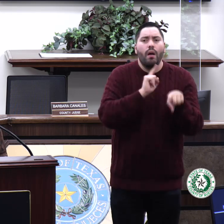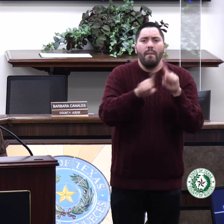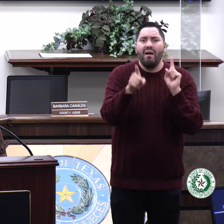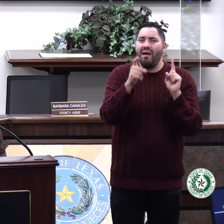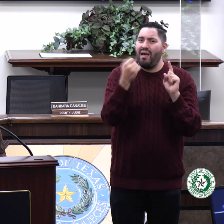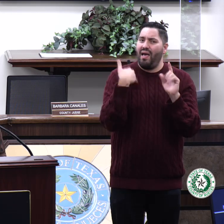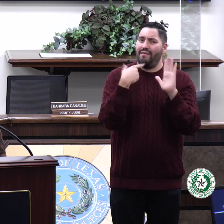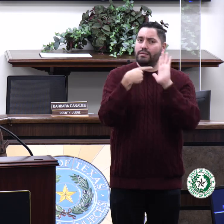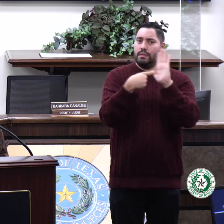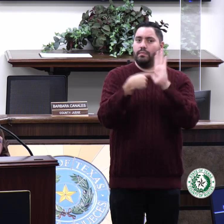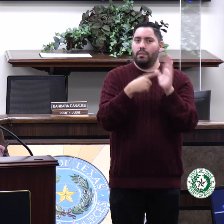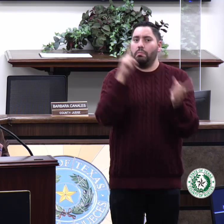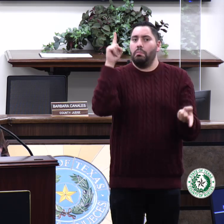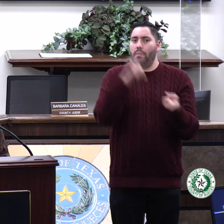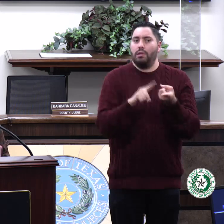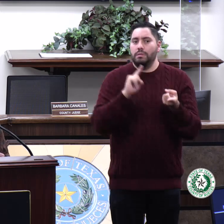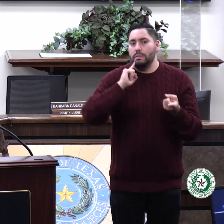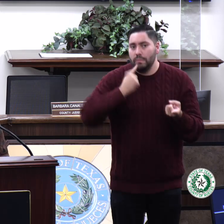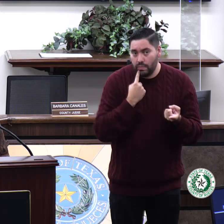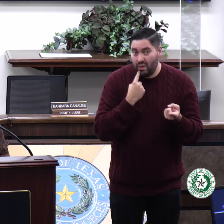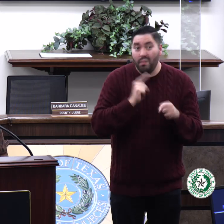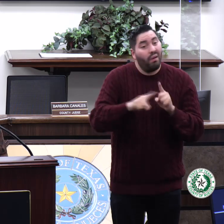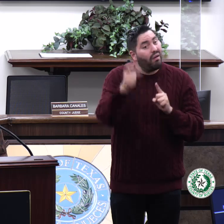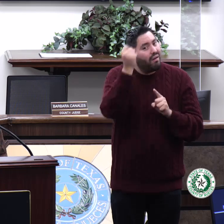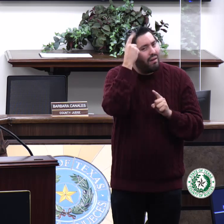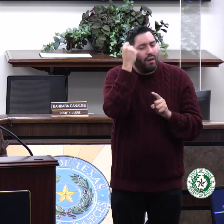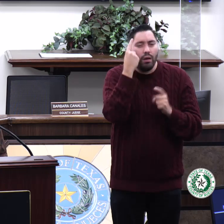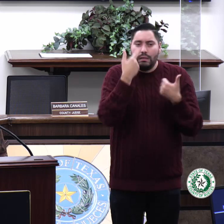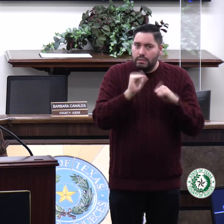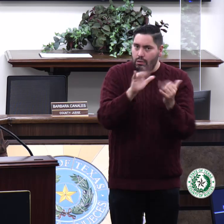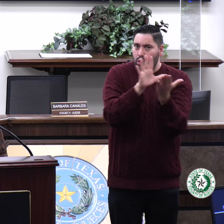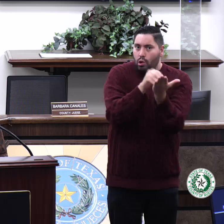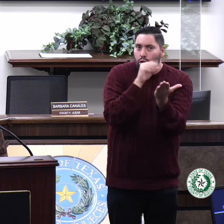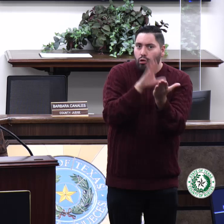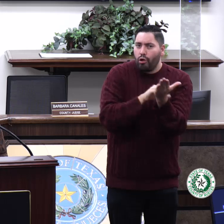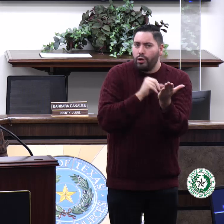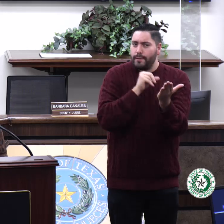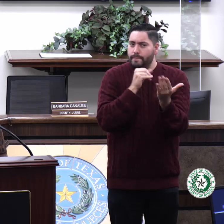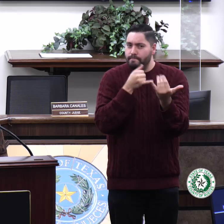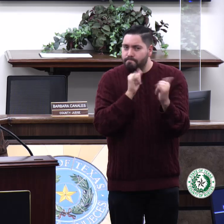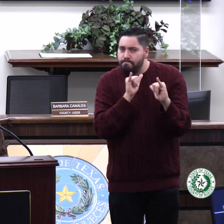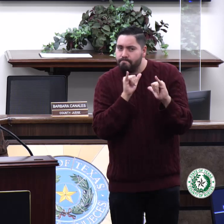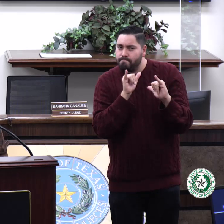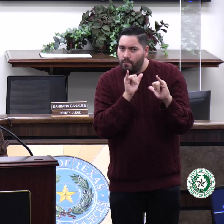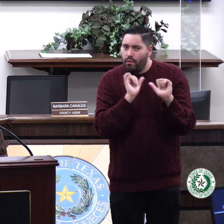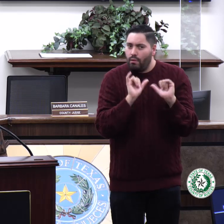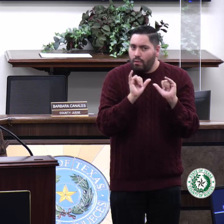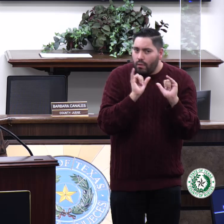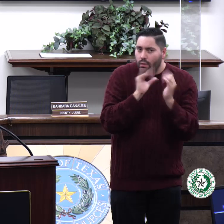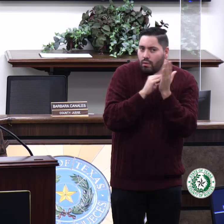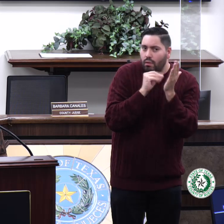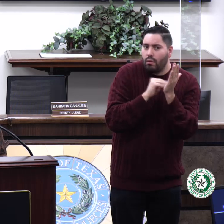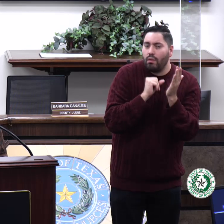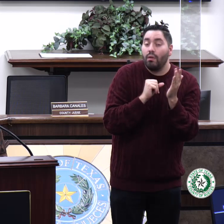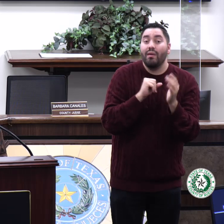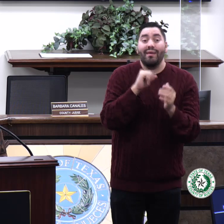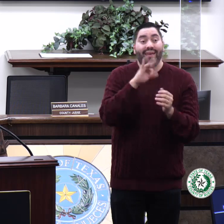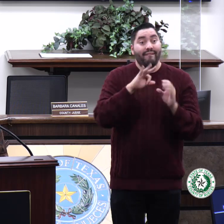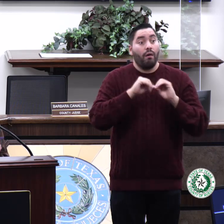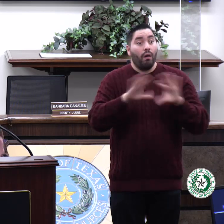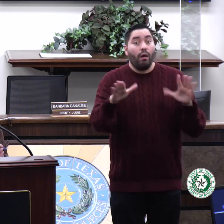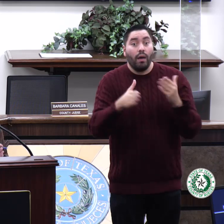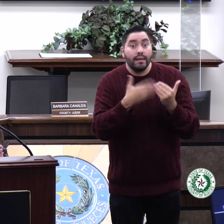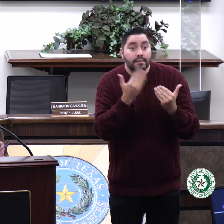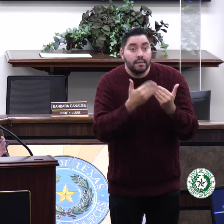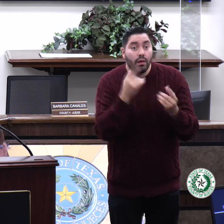which are less severe. But as I said, we're all learning about it. If that holds true, easier to spread but less severe on the face of